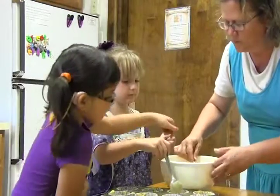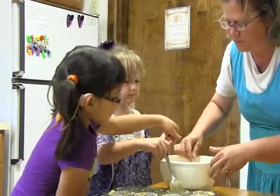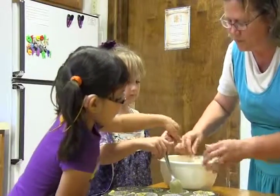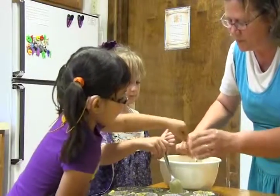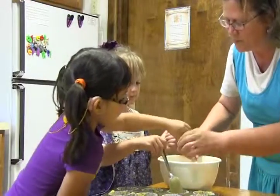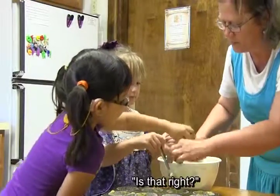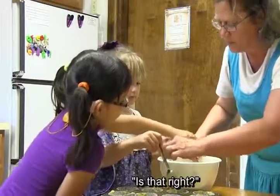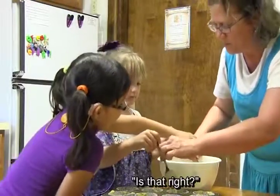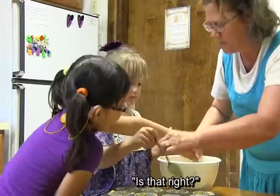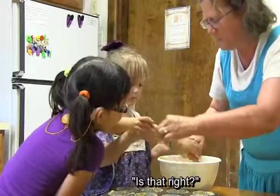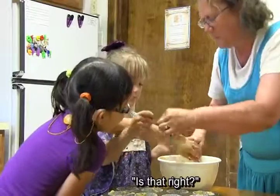Is that right?